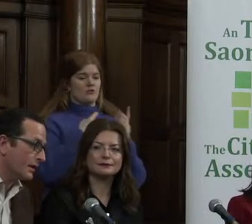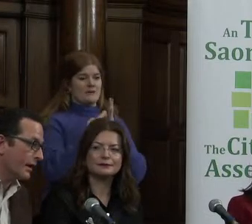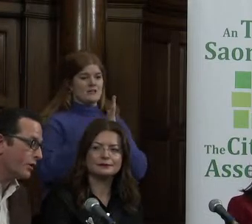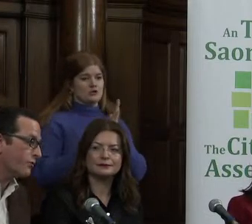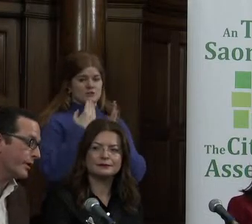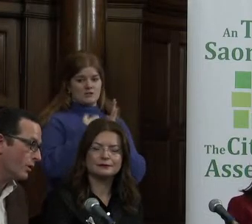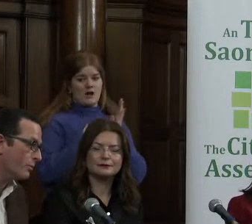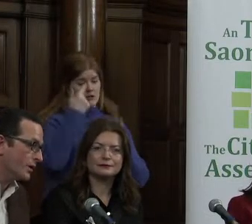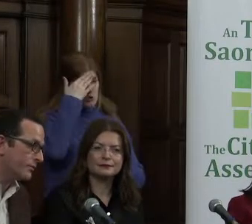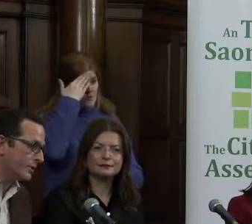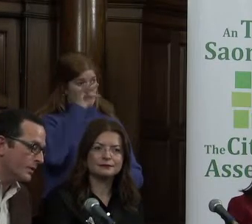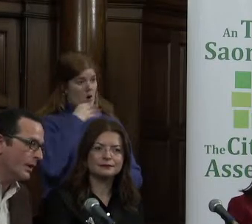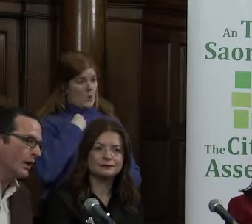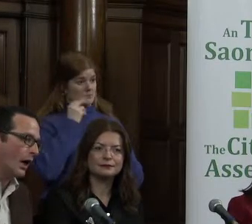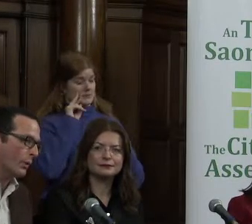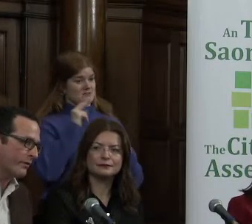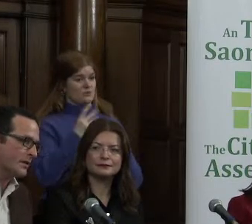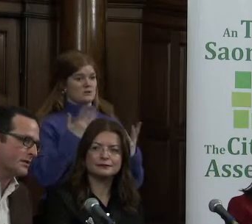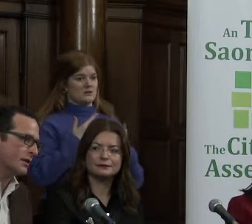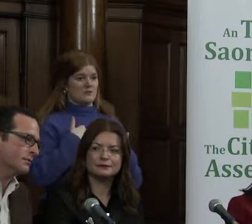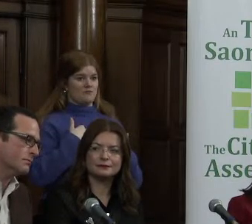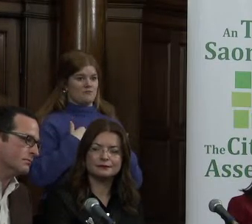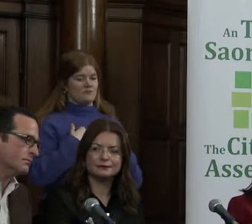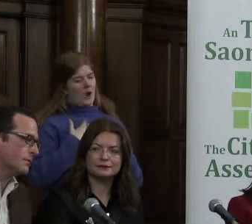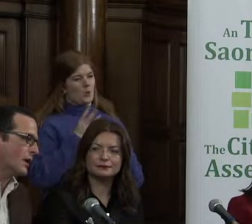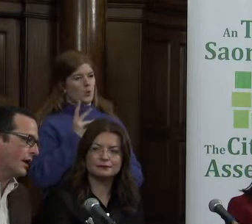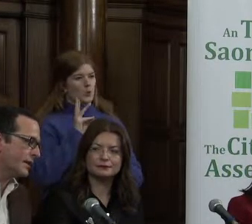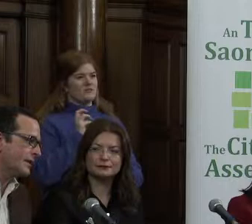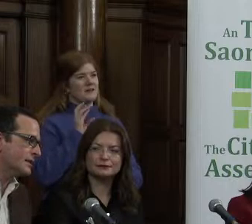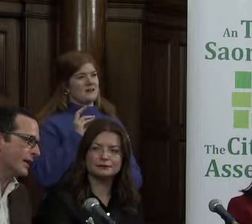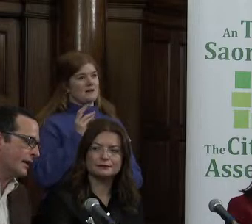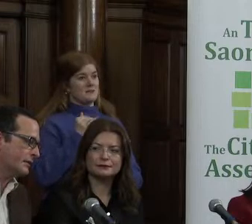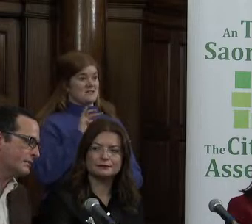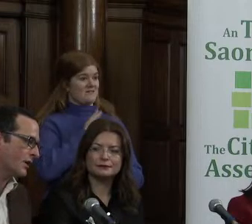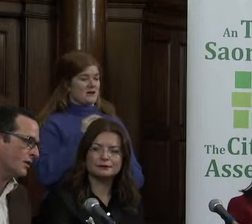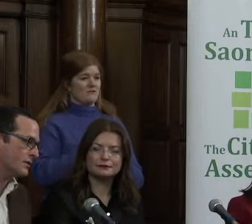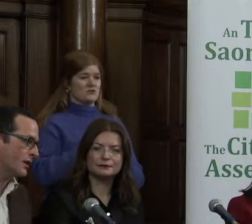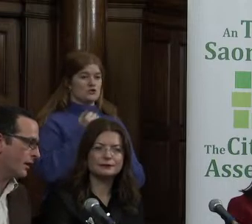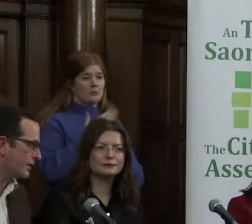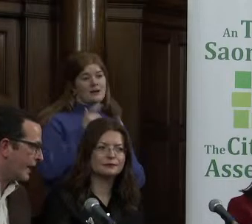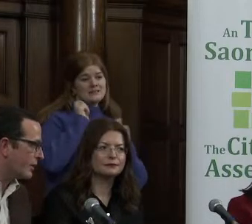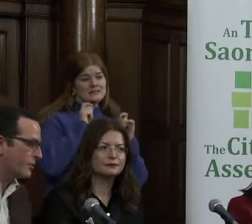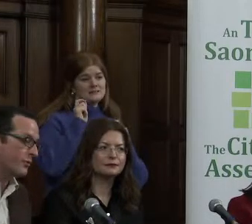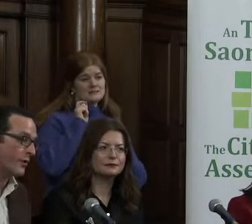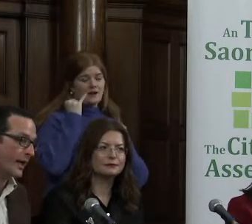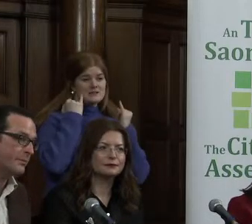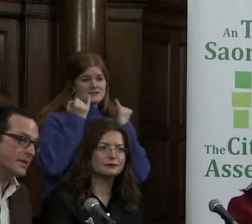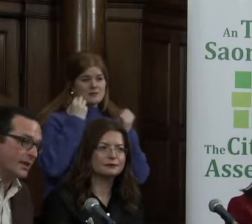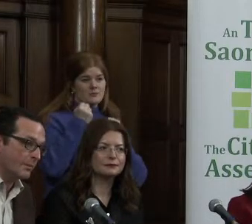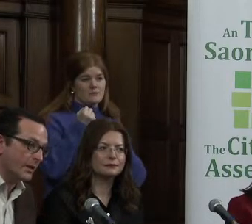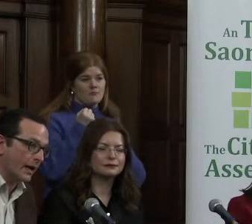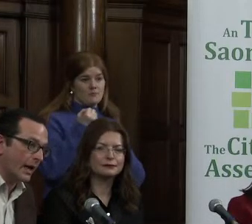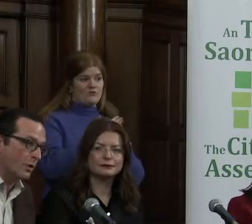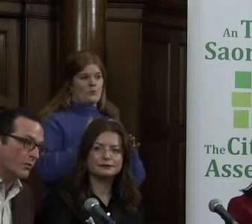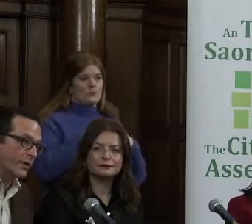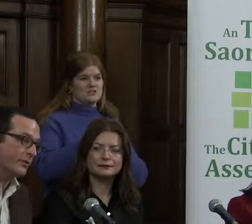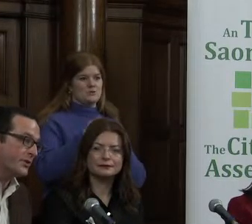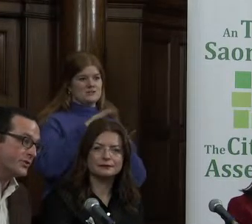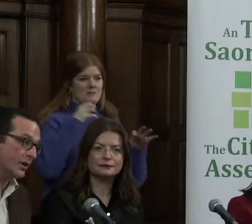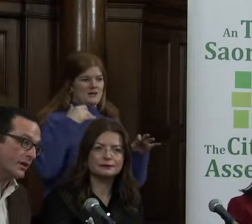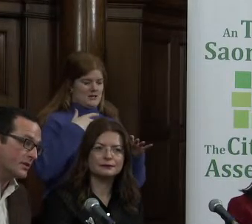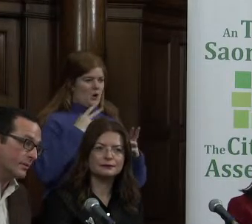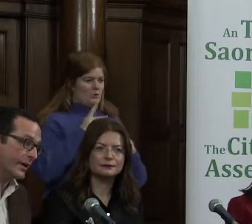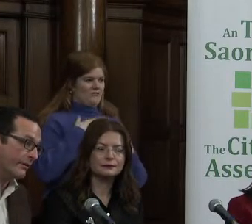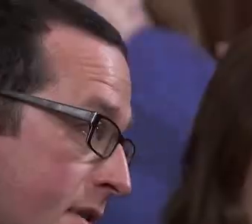recommendations, and I know from my own point of view, I would have had certain ideas and thoughts on the area before I came to the Assembly, and would have felt